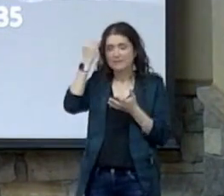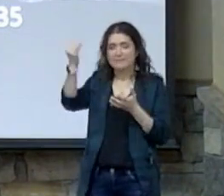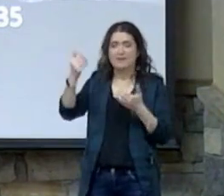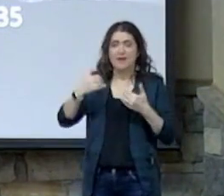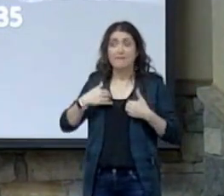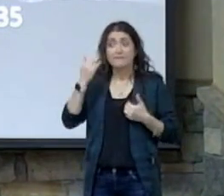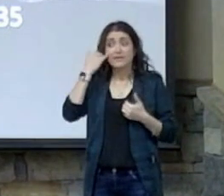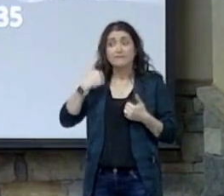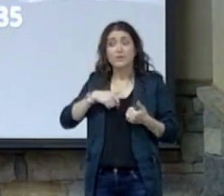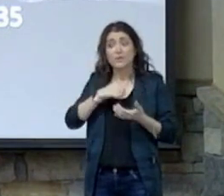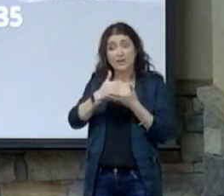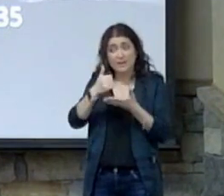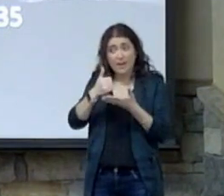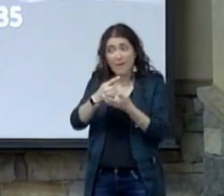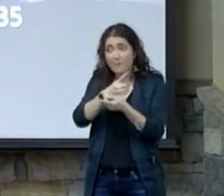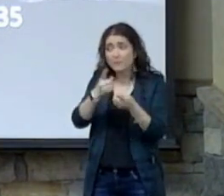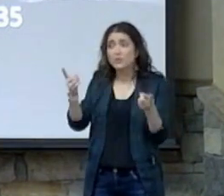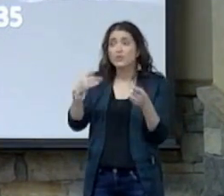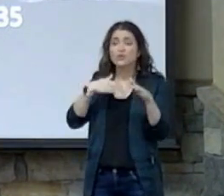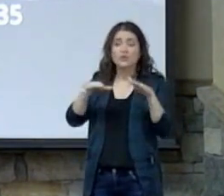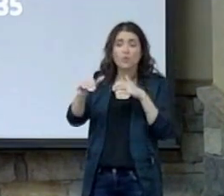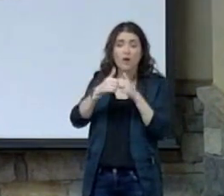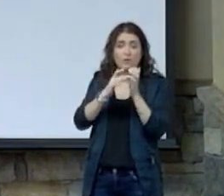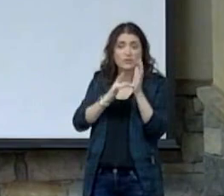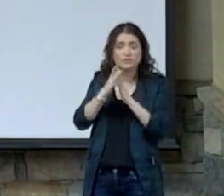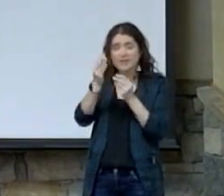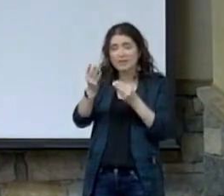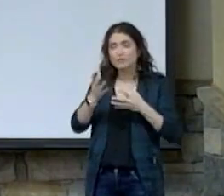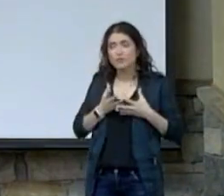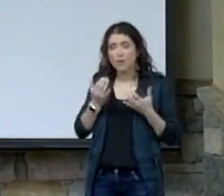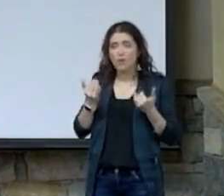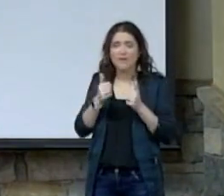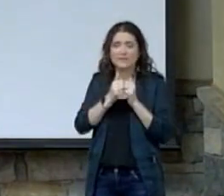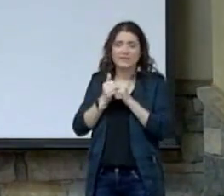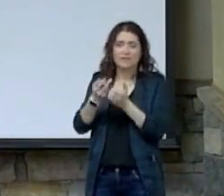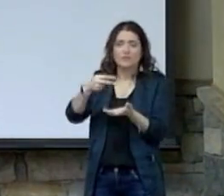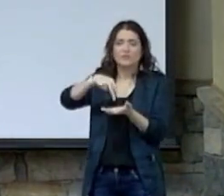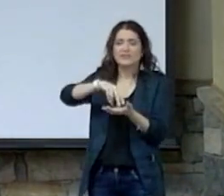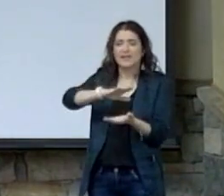we can help you in any way with your walk with Jesus this morning, just let us know now while together we stand and sing.